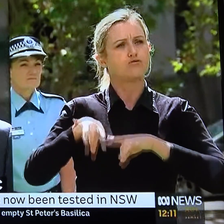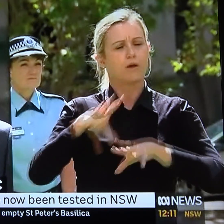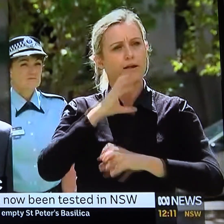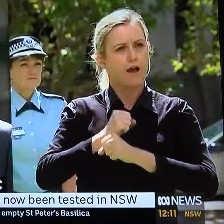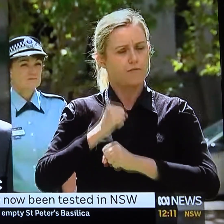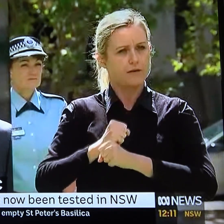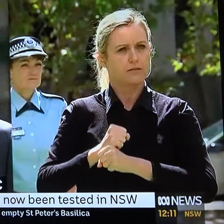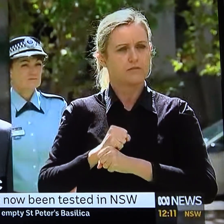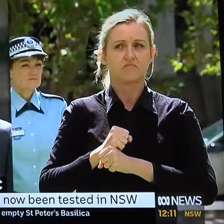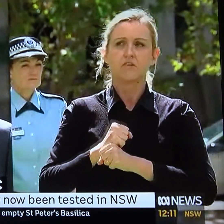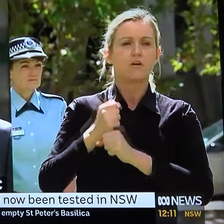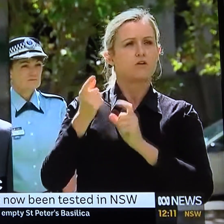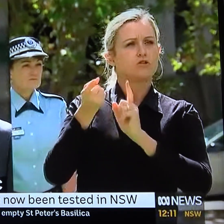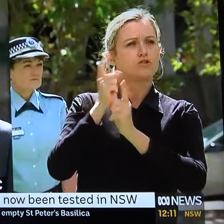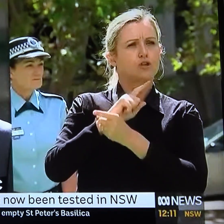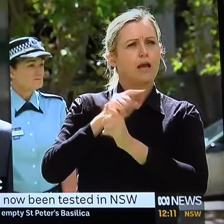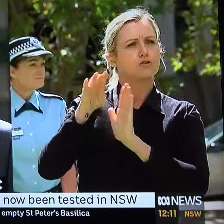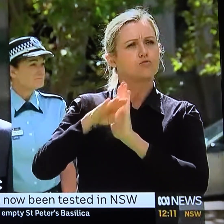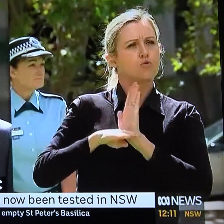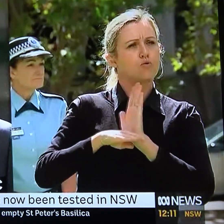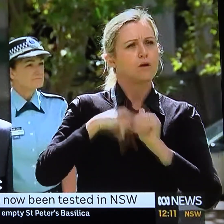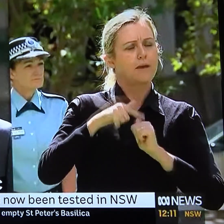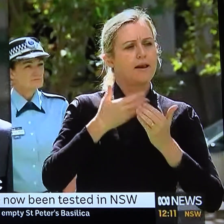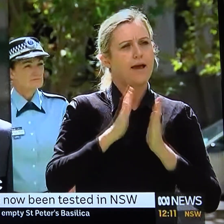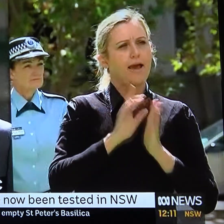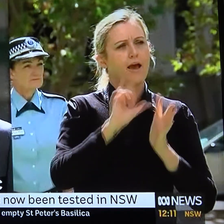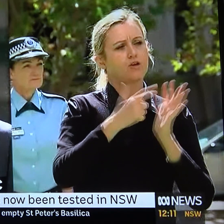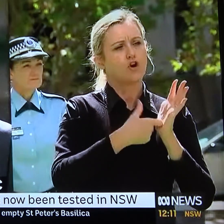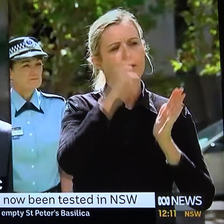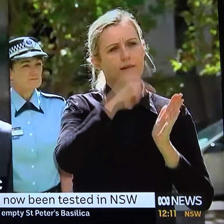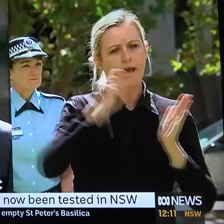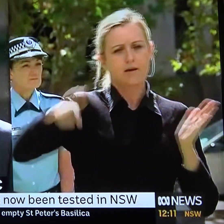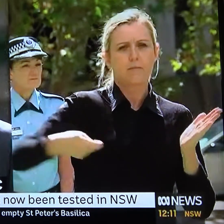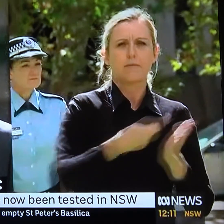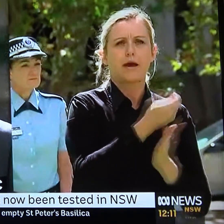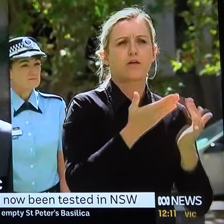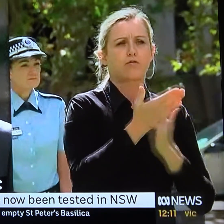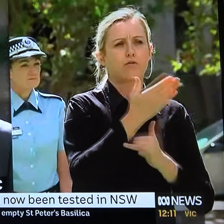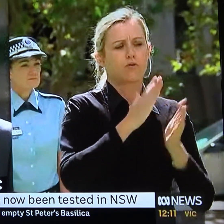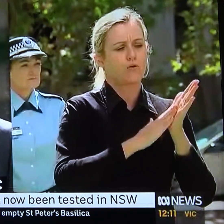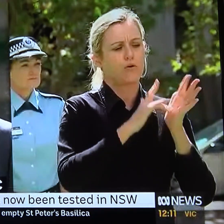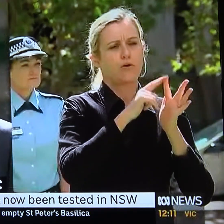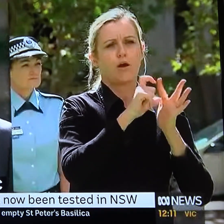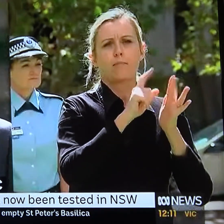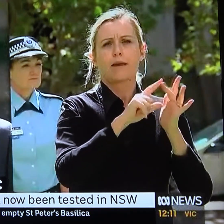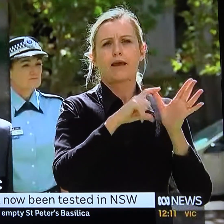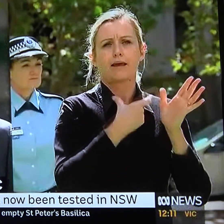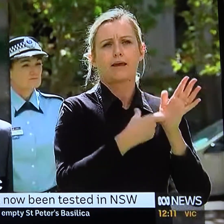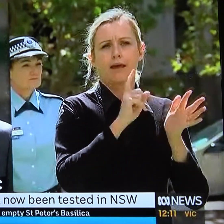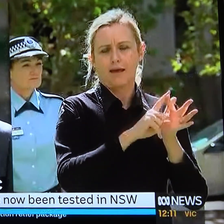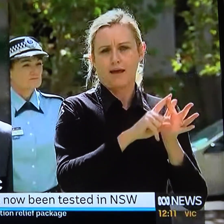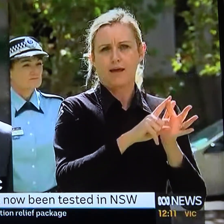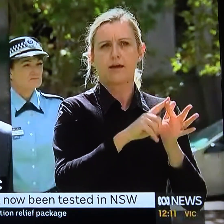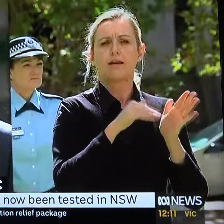a rebate if they talk to you over the phone, and that's obviously desirable, saves you going into their surgery, saves you doing